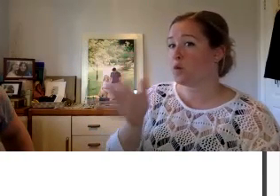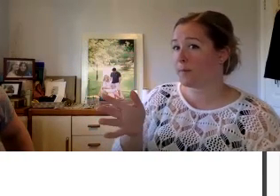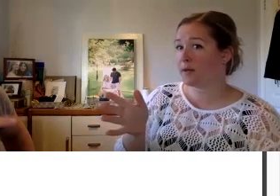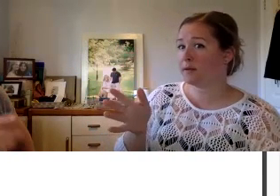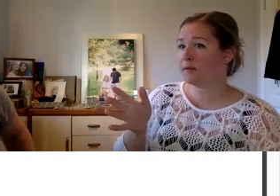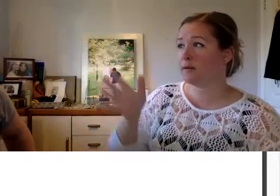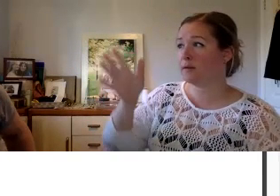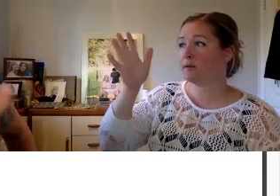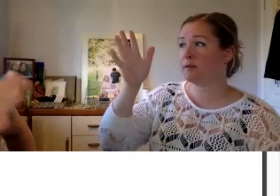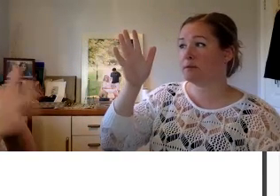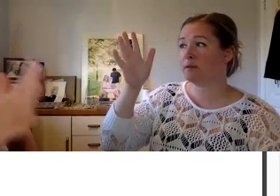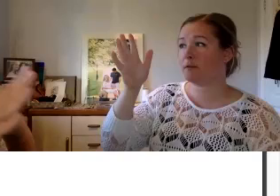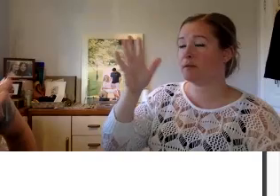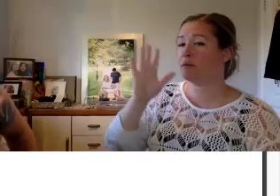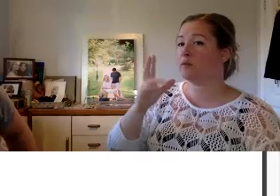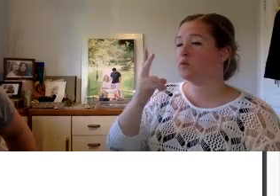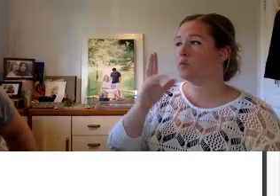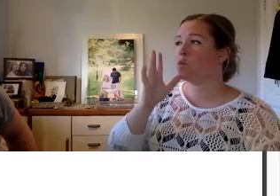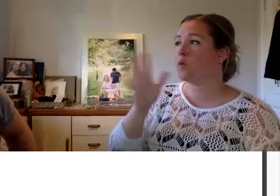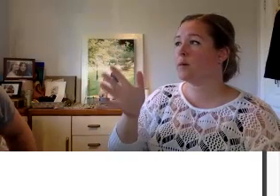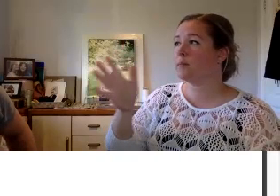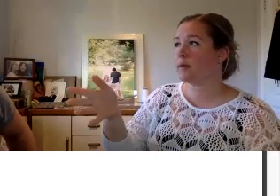grandmother. You use it 2 times.